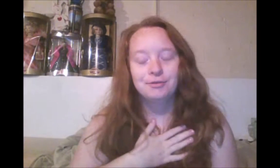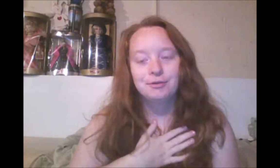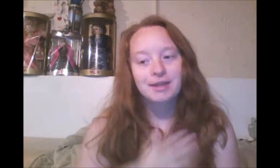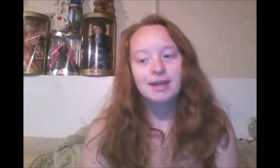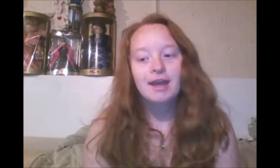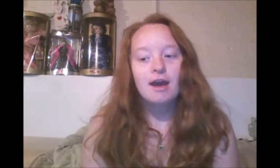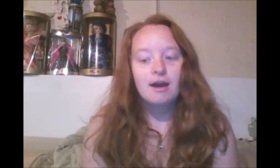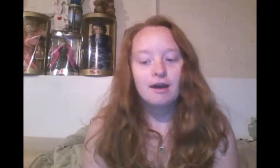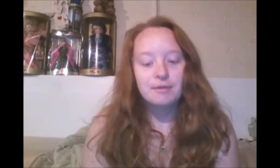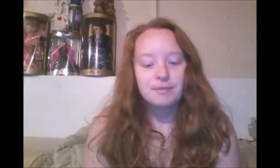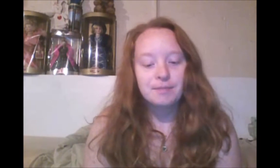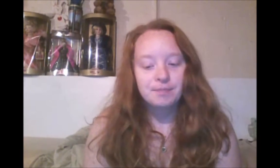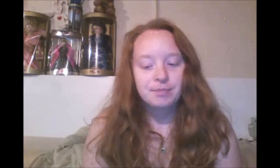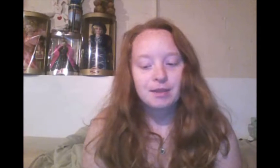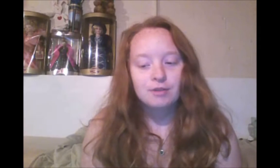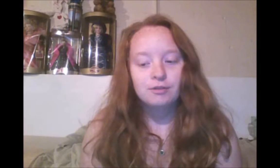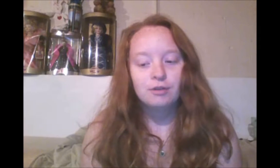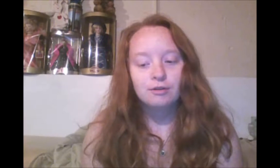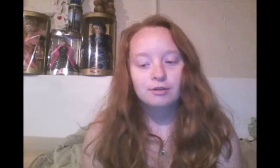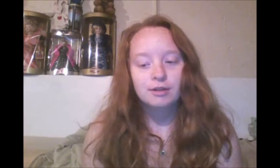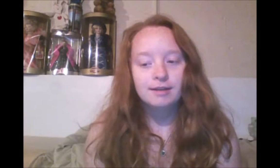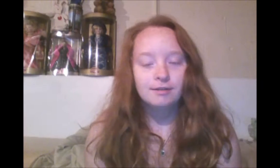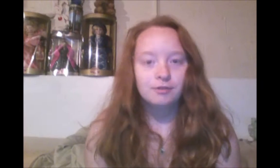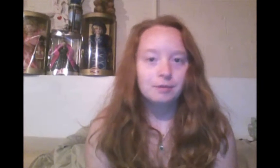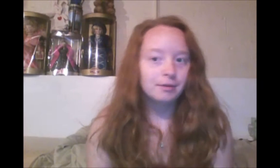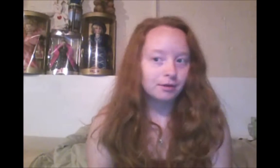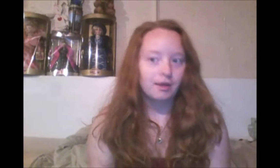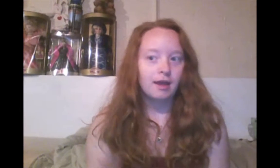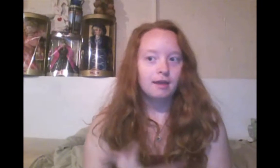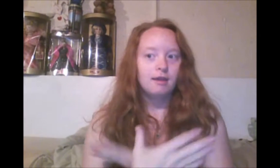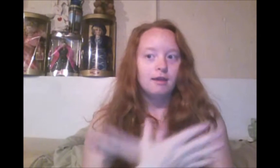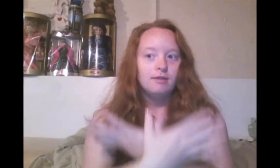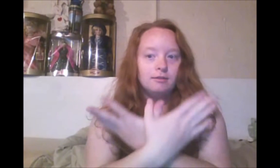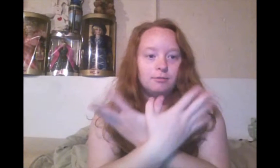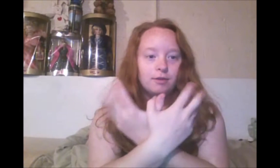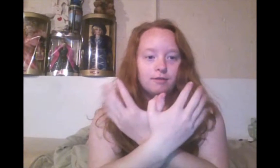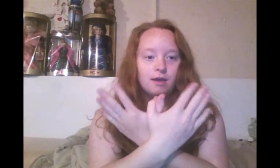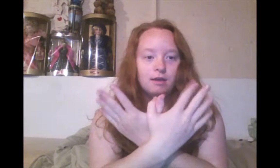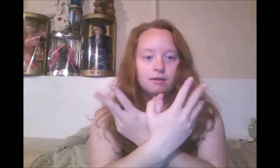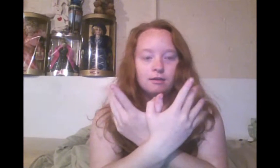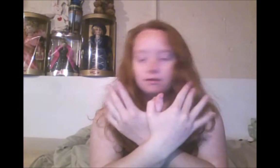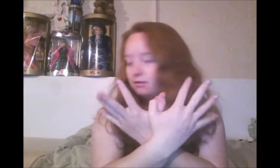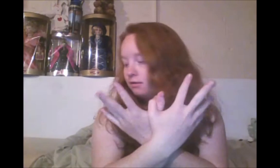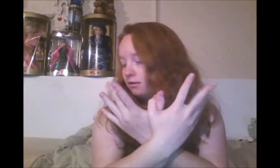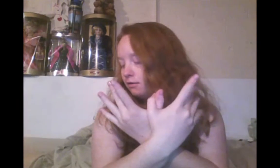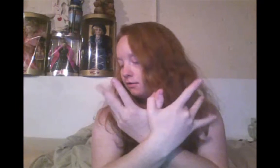normally. So he does Lord Butterfly, and this is Butterfly.